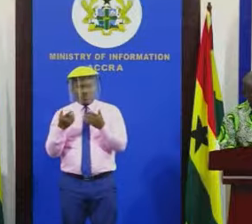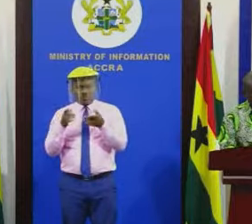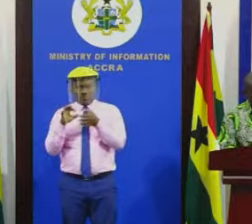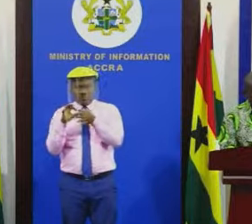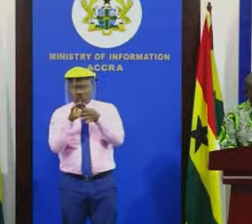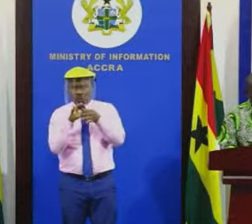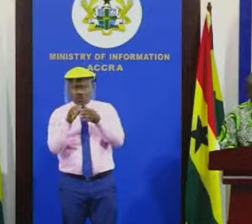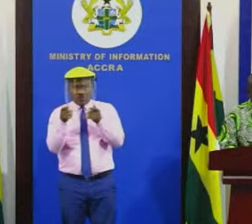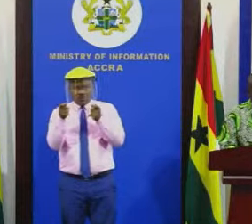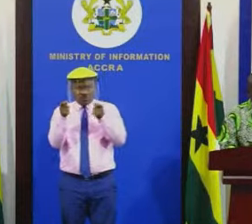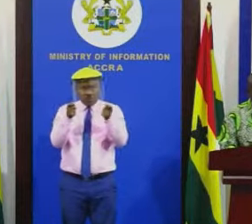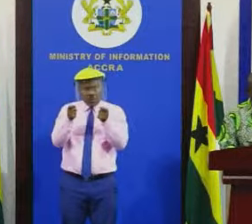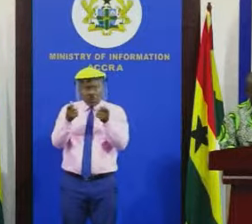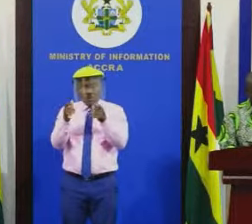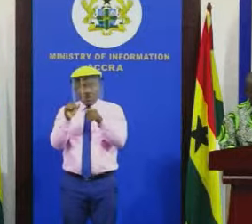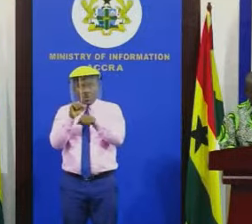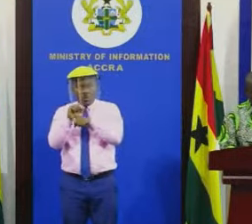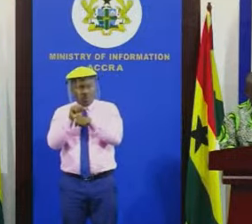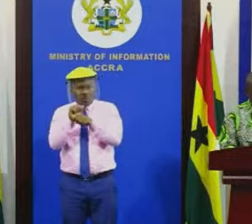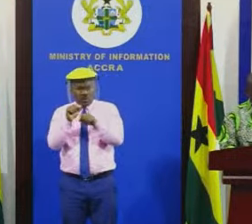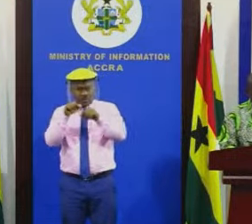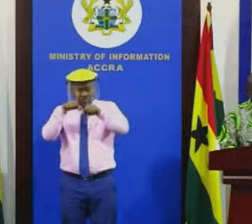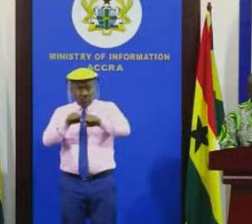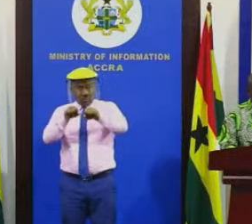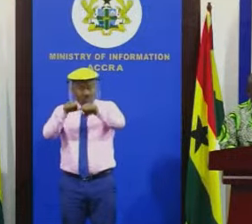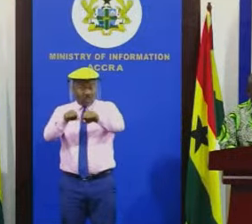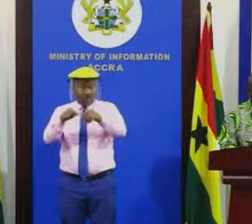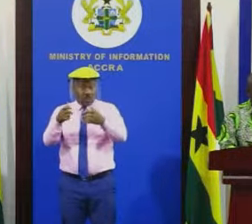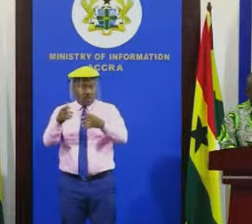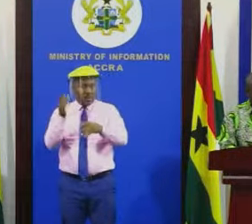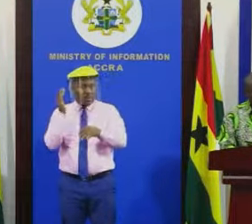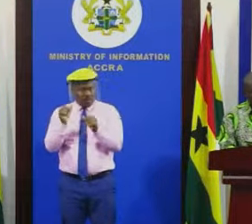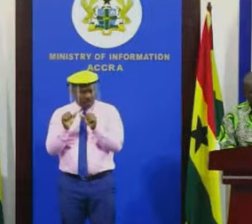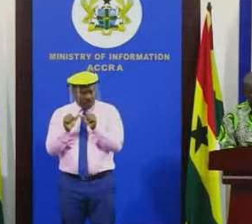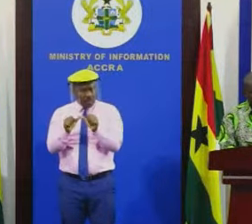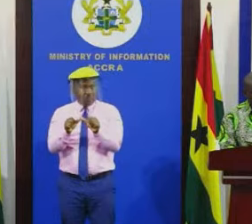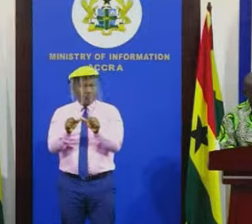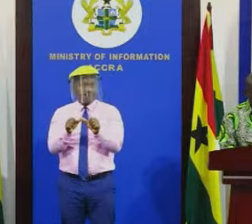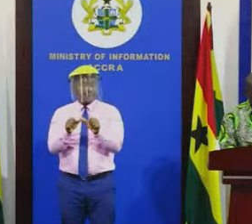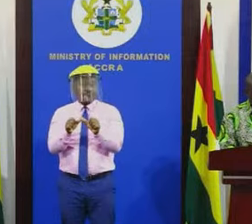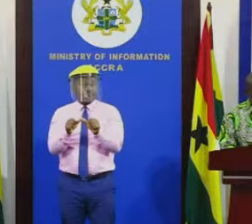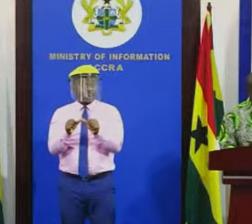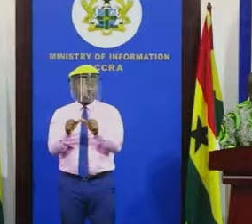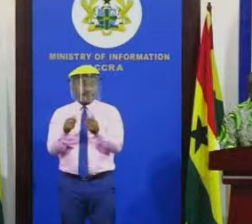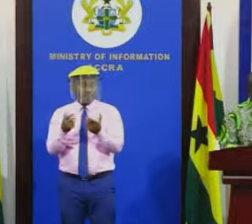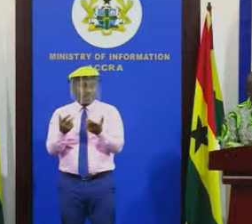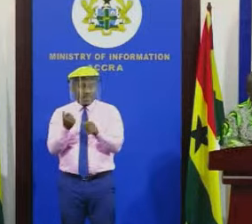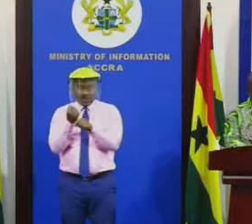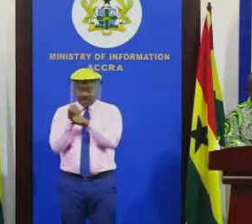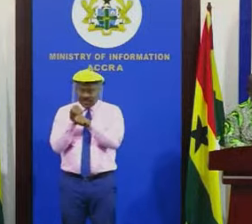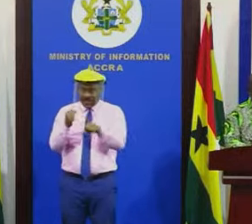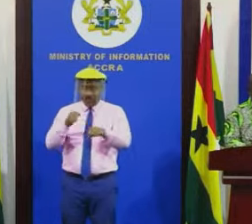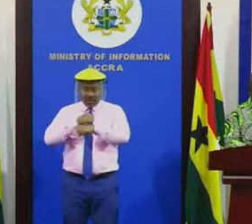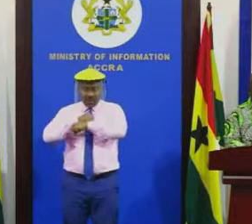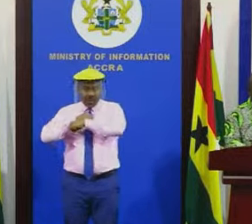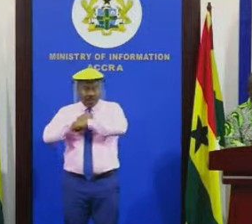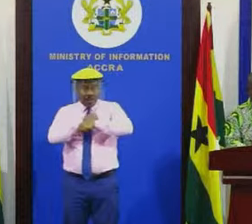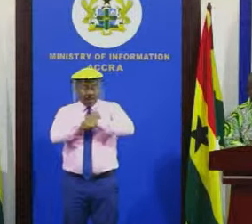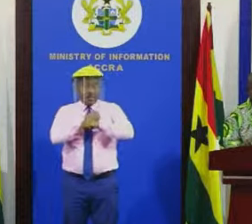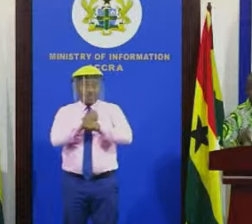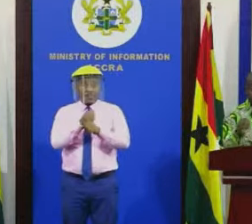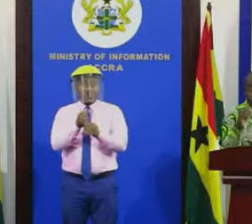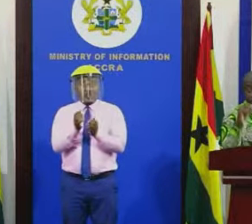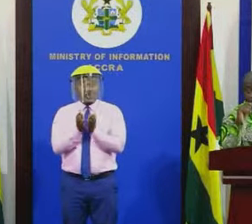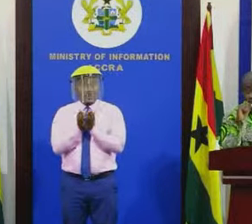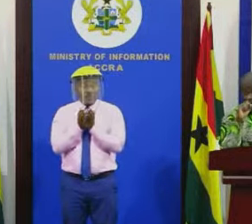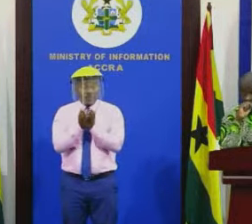within the industry, the maritime industry, we shall continue to ensure that in terms of safety and security of shipping, we do our